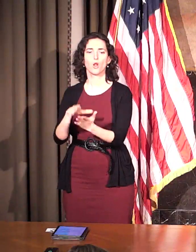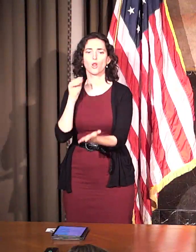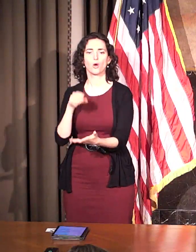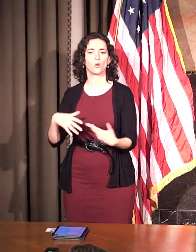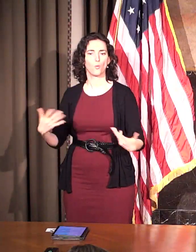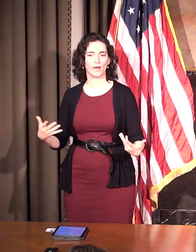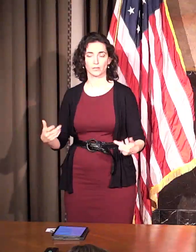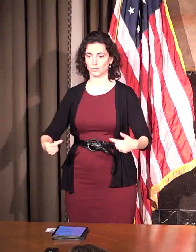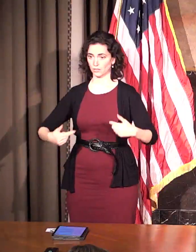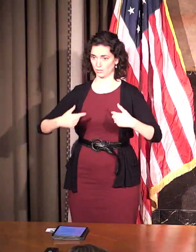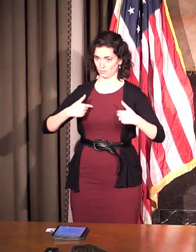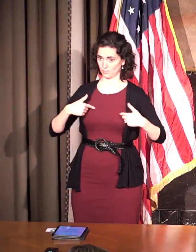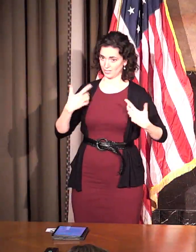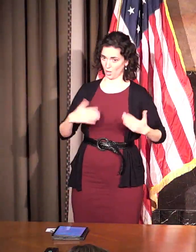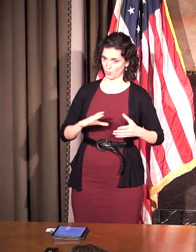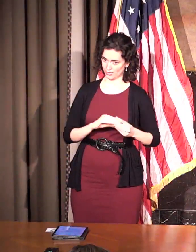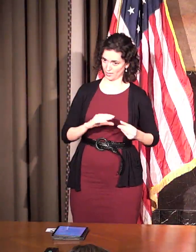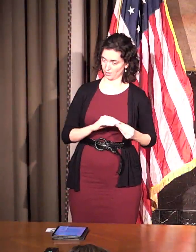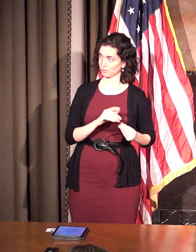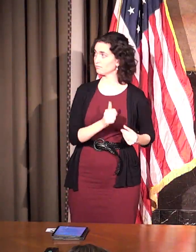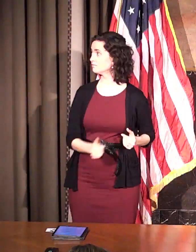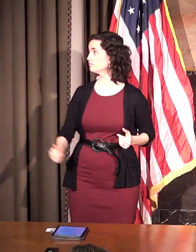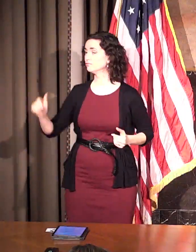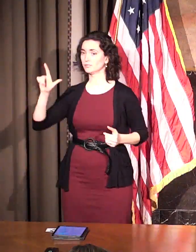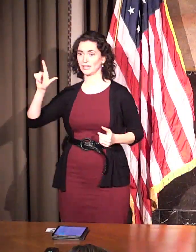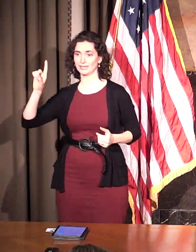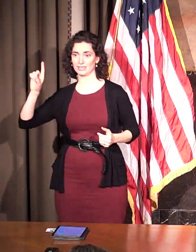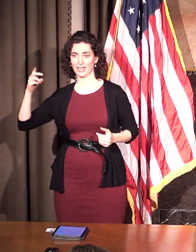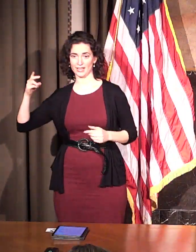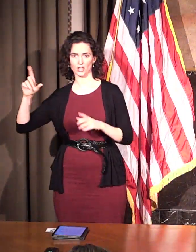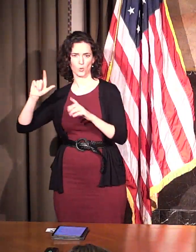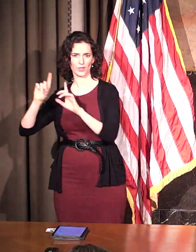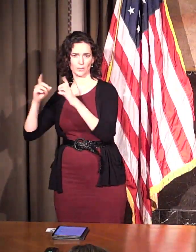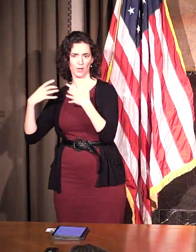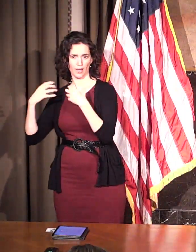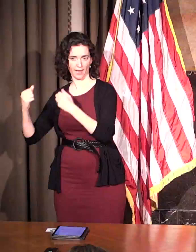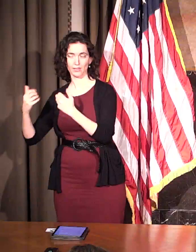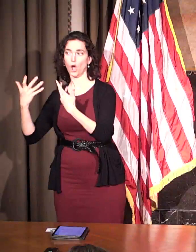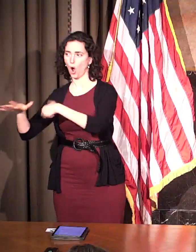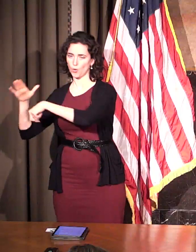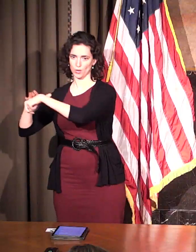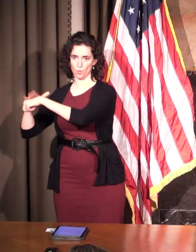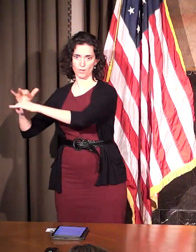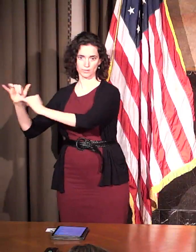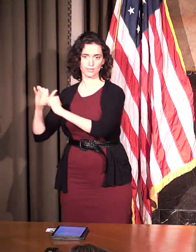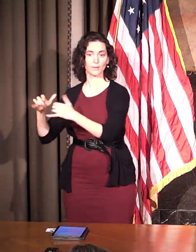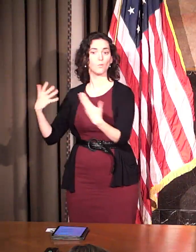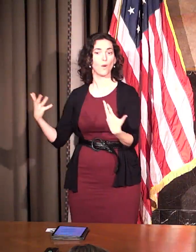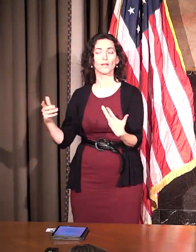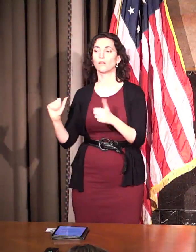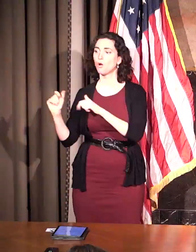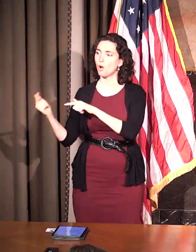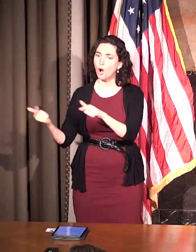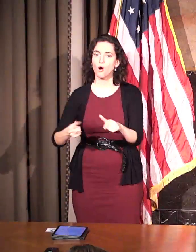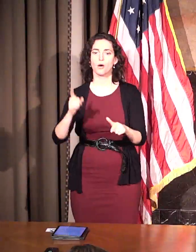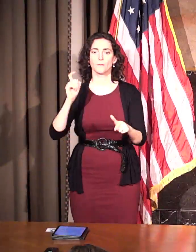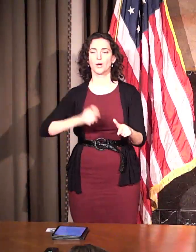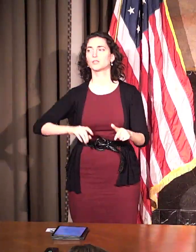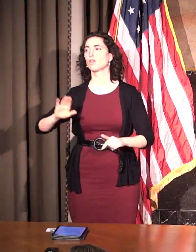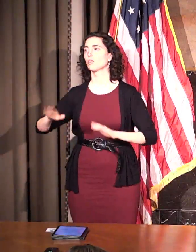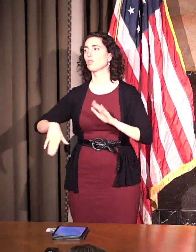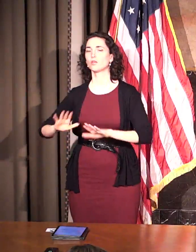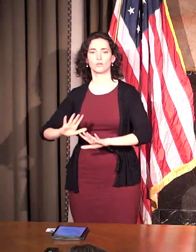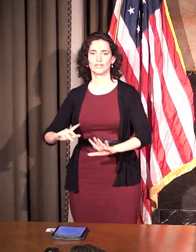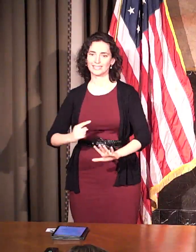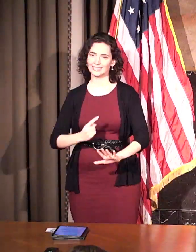LDH and I have said before, we all need to take this very, very seriously. And we see some improvements around the country. We